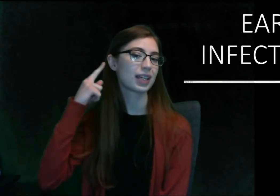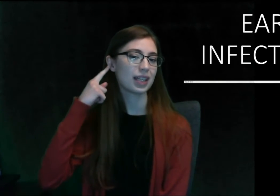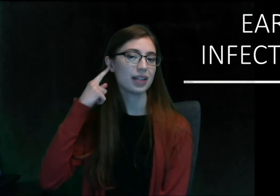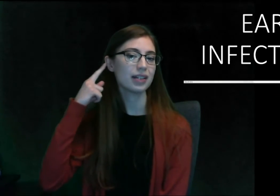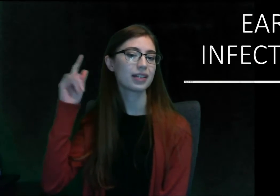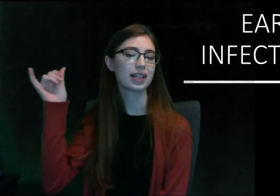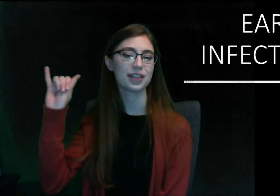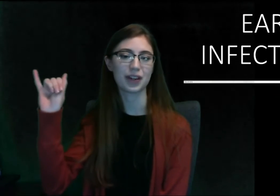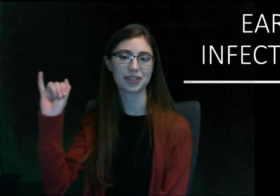ear, infection.